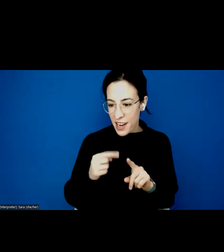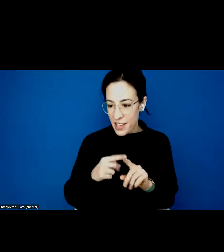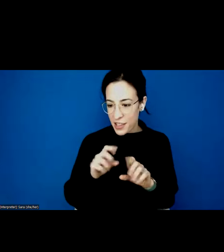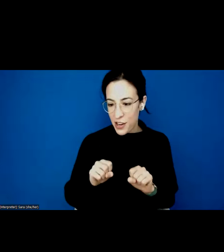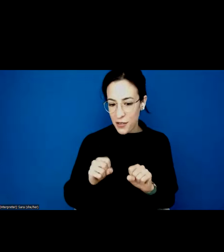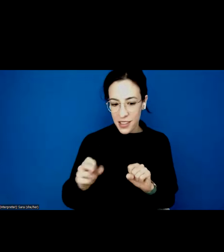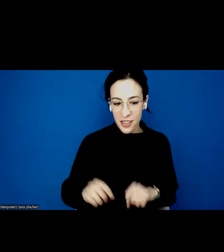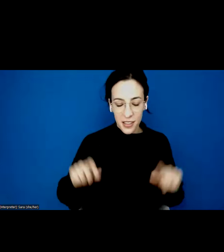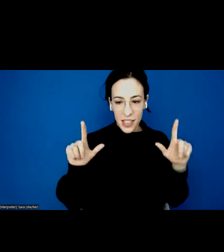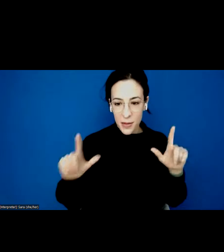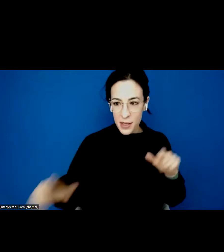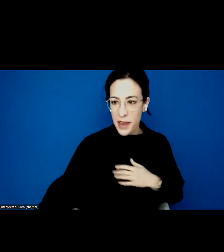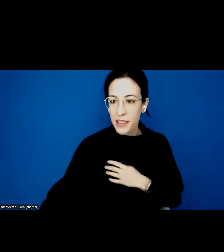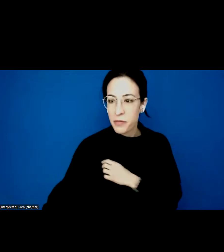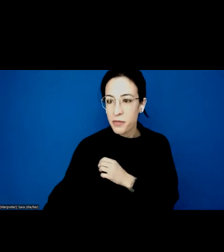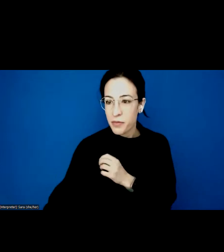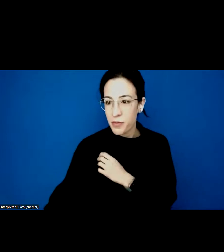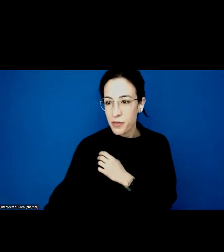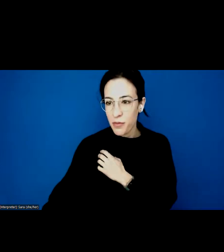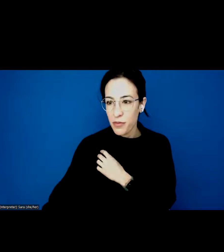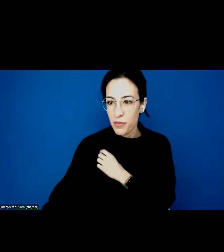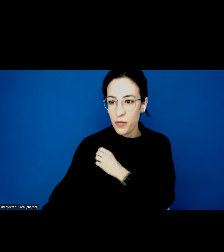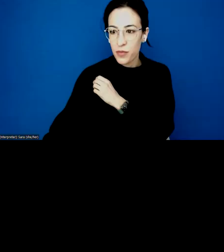And Ruann, I can start when he comes back.